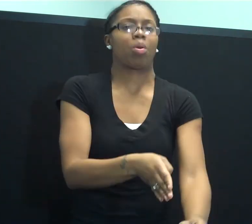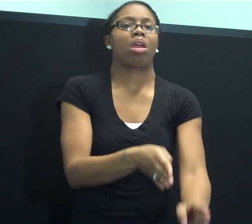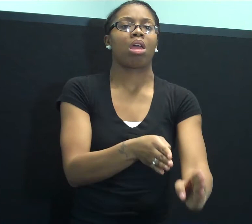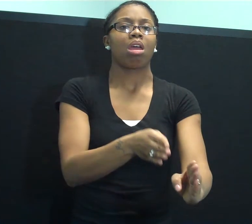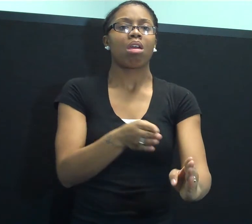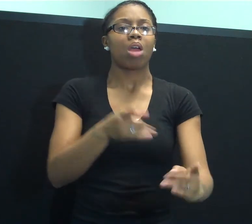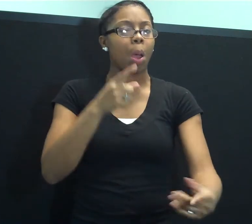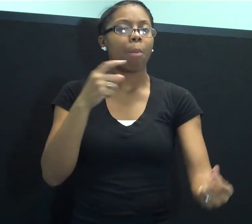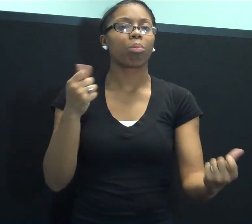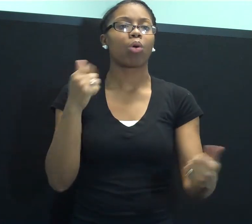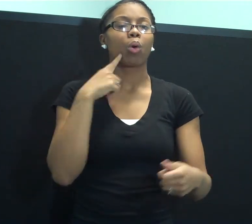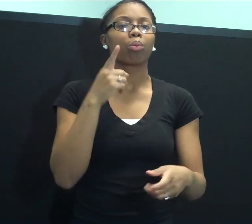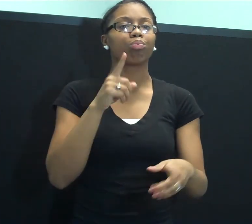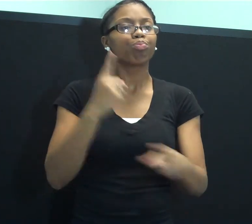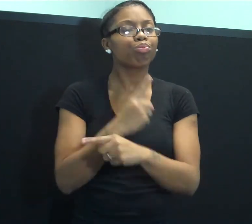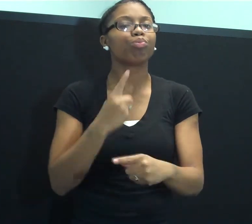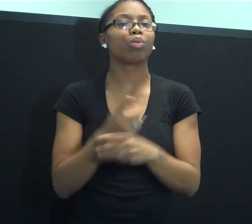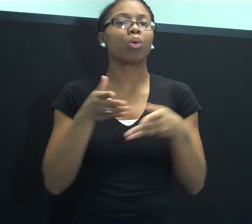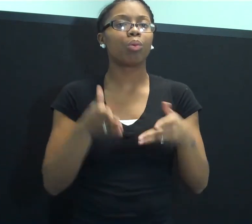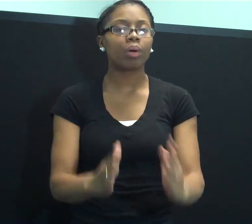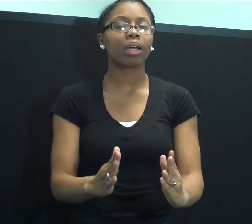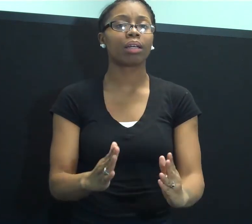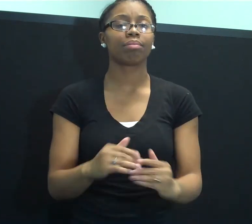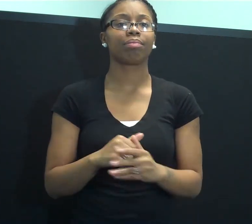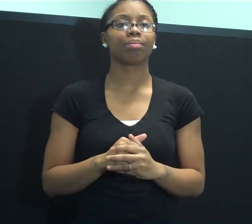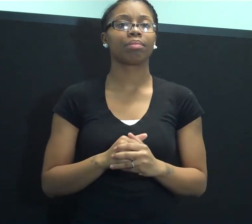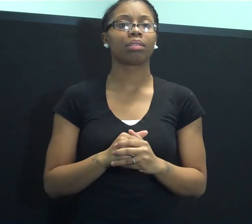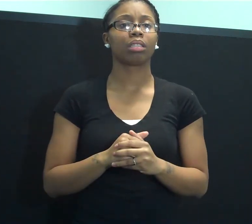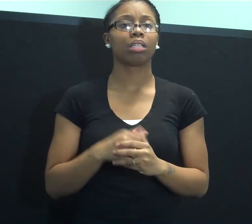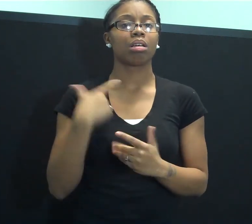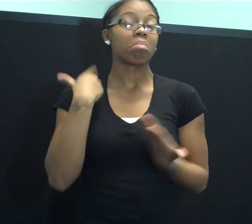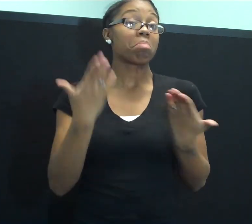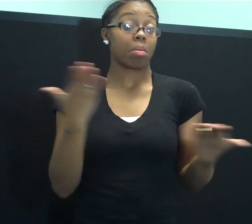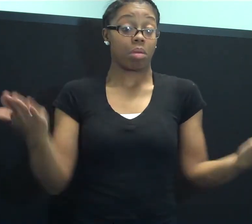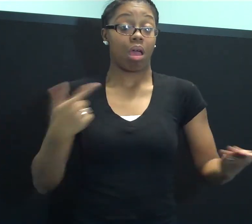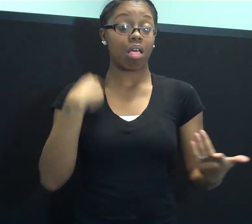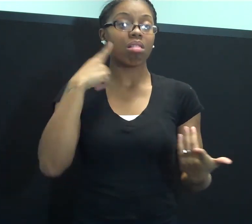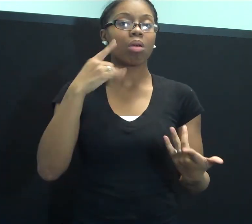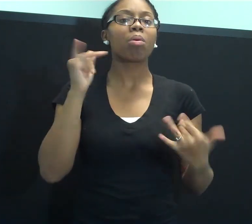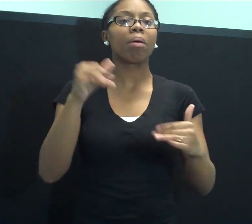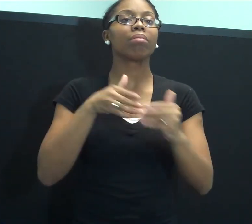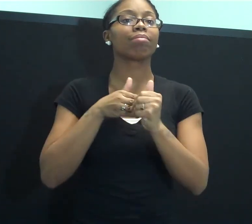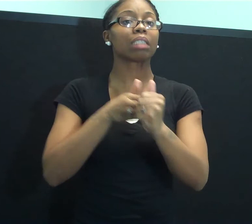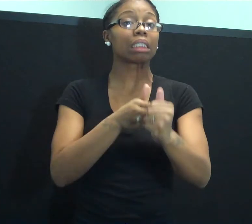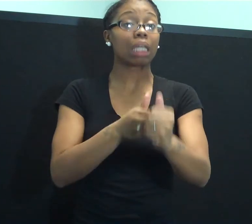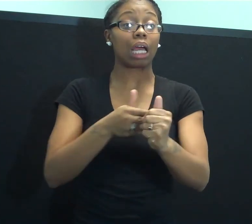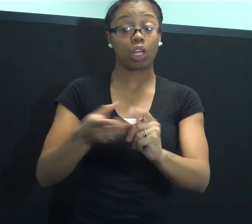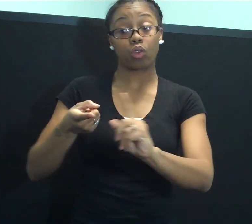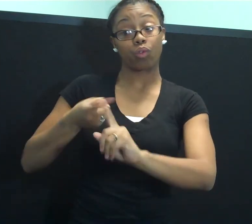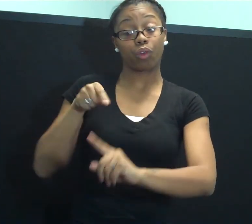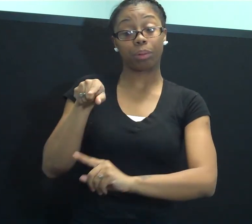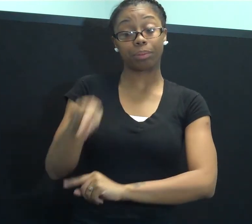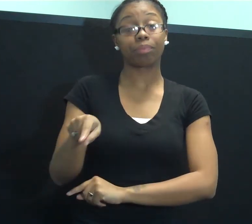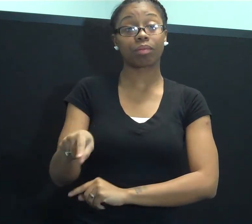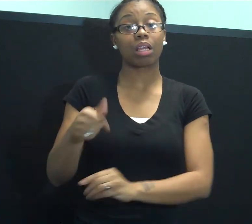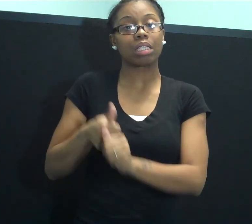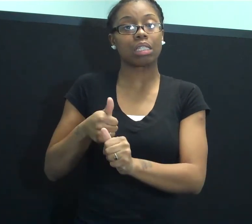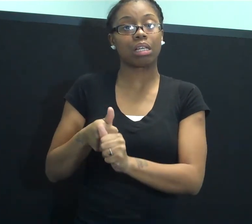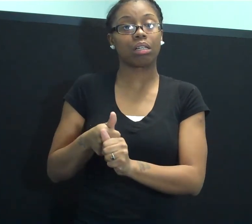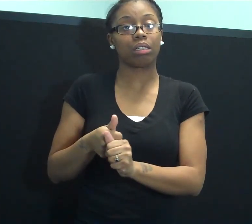way? Now, here I think we have to take some guidance from Buddhists themselves. The most basic Buddhist expression